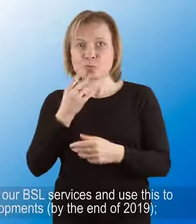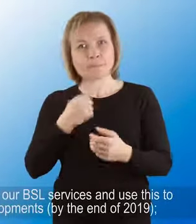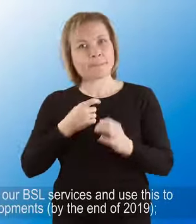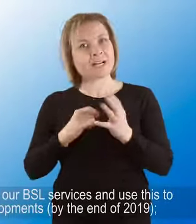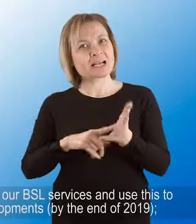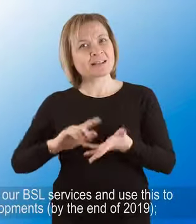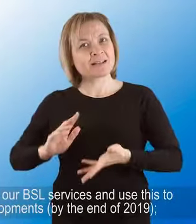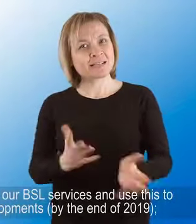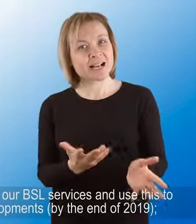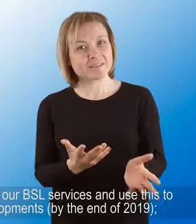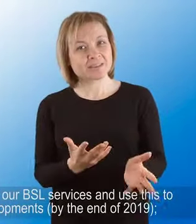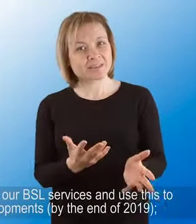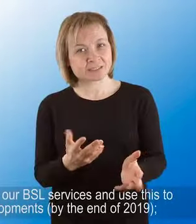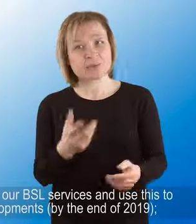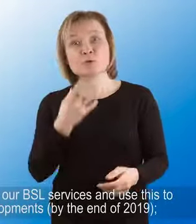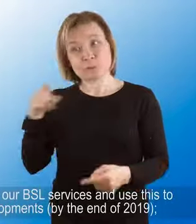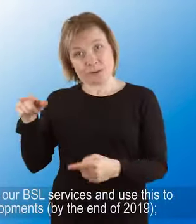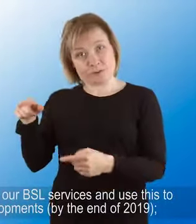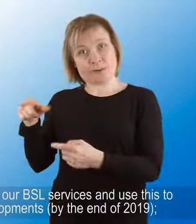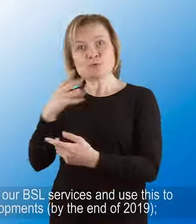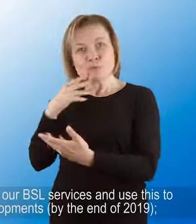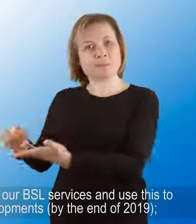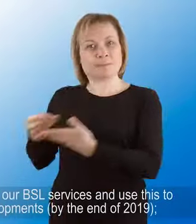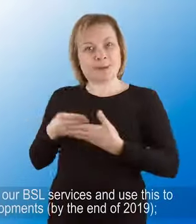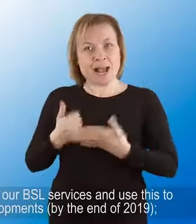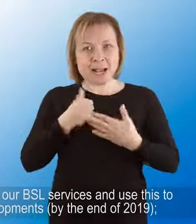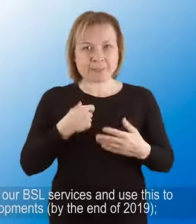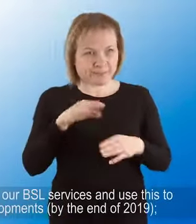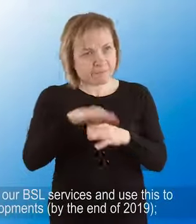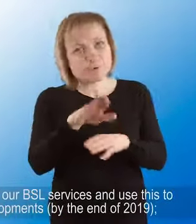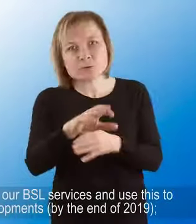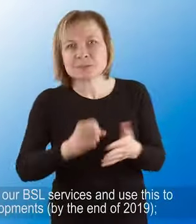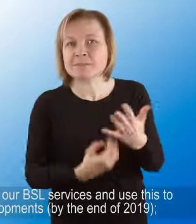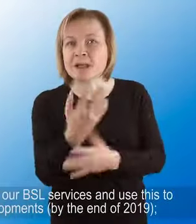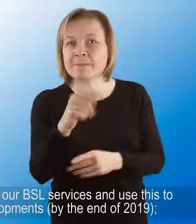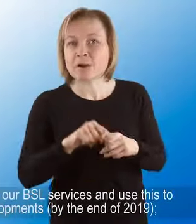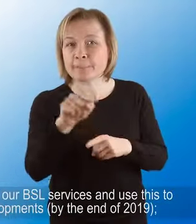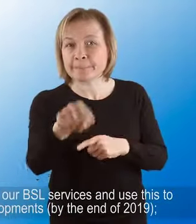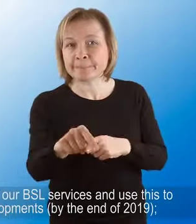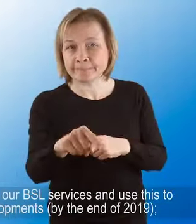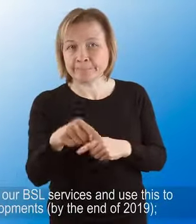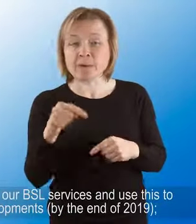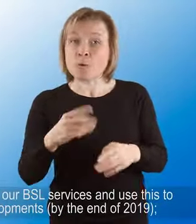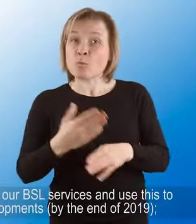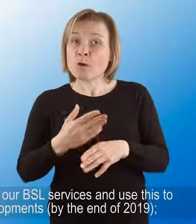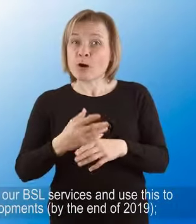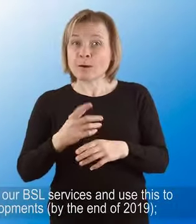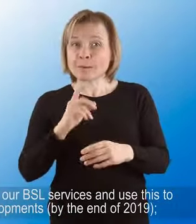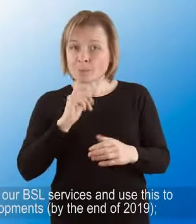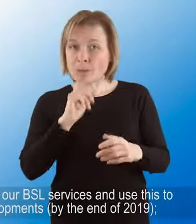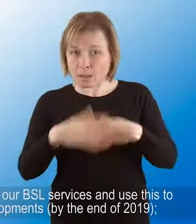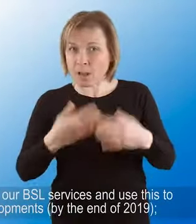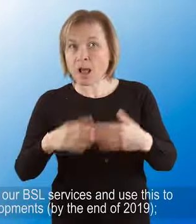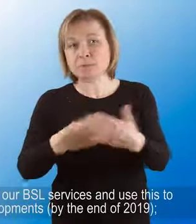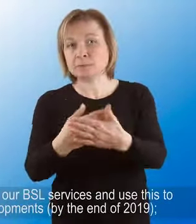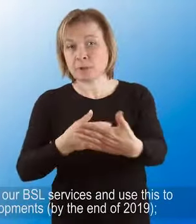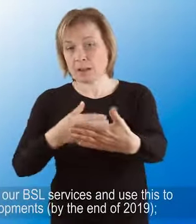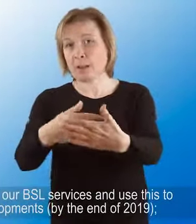monitoring uptake of our BSL services and use this to inform future developments by the end of